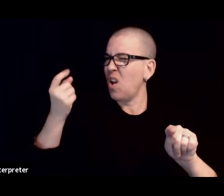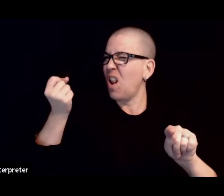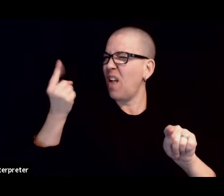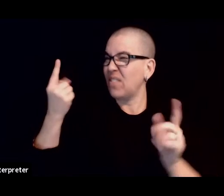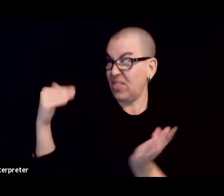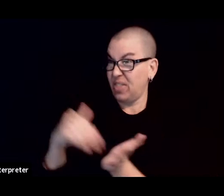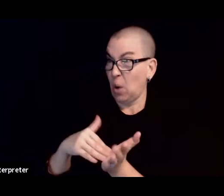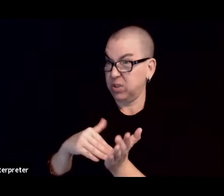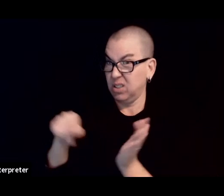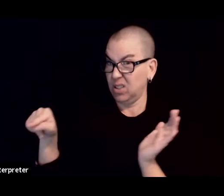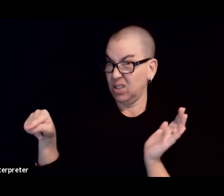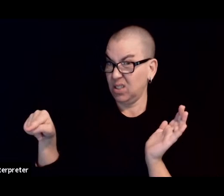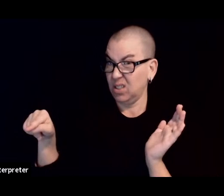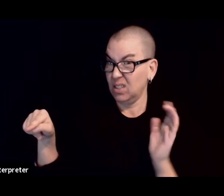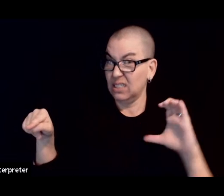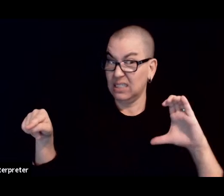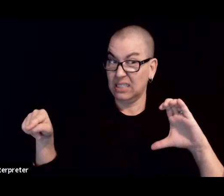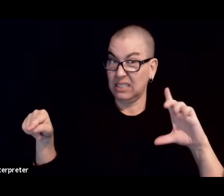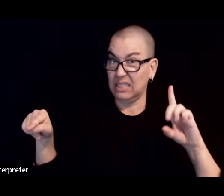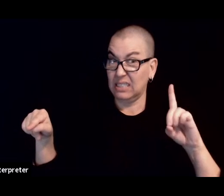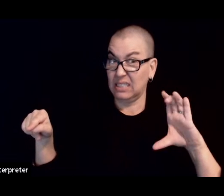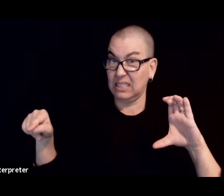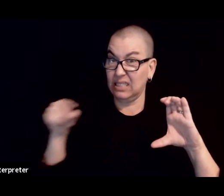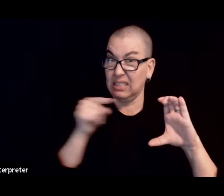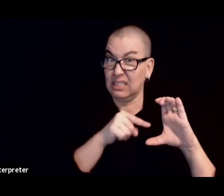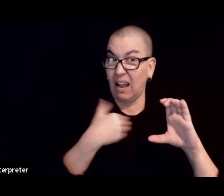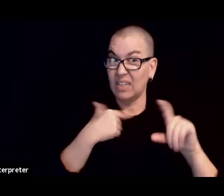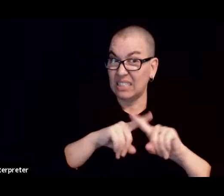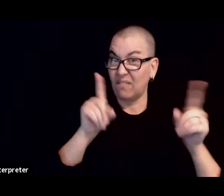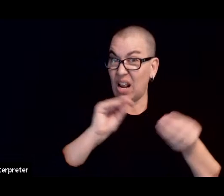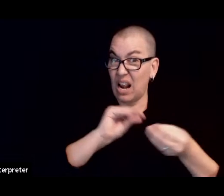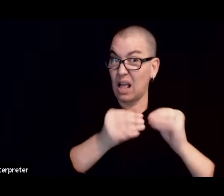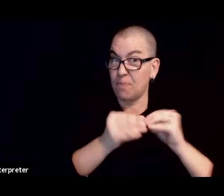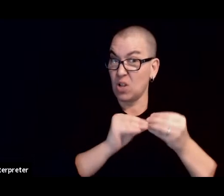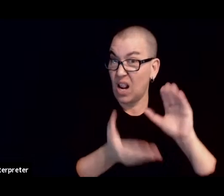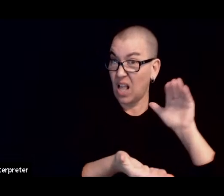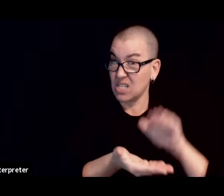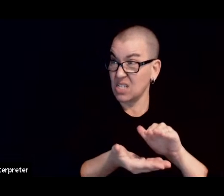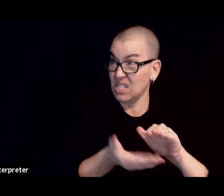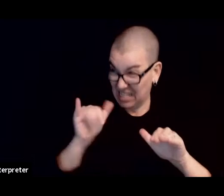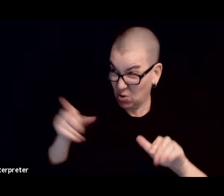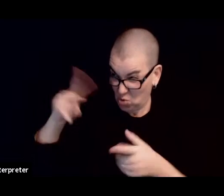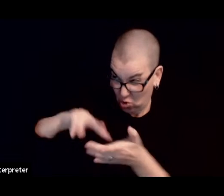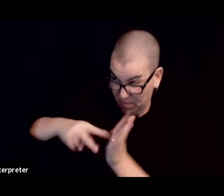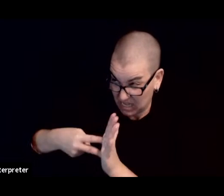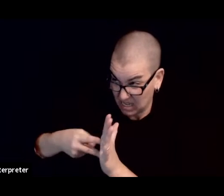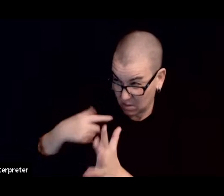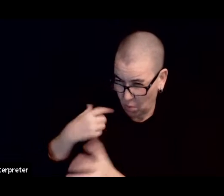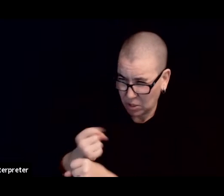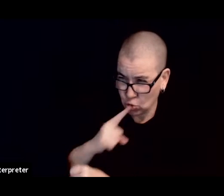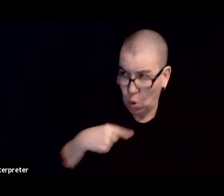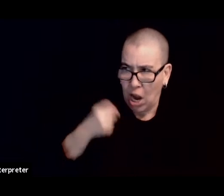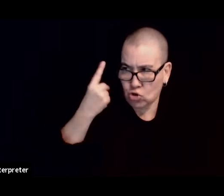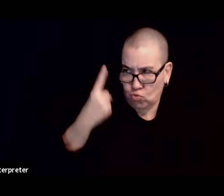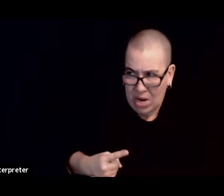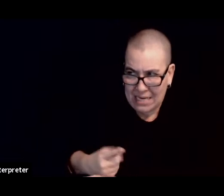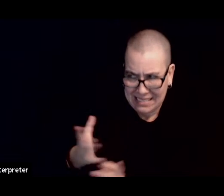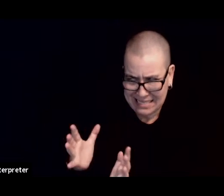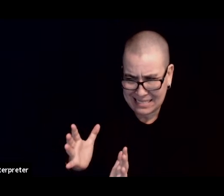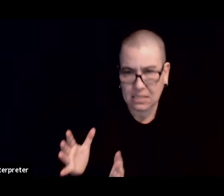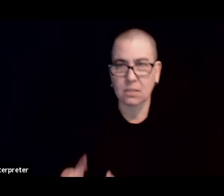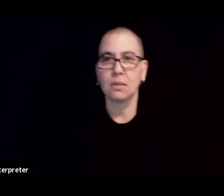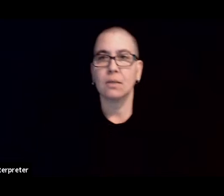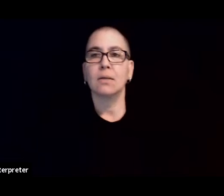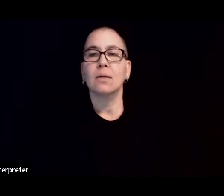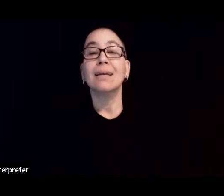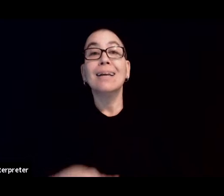that the rest of the country and the rest of the state are following, essentially. Right, and I'll just add one thing before I turn it back over to the